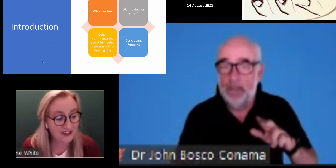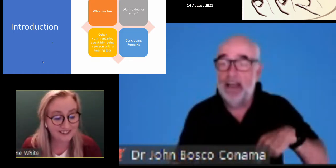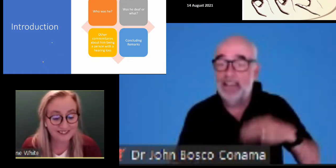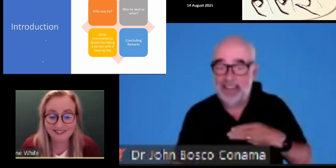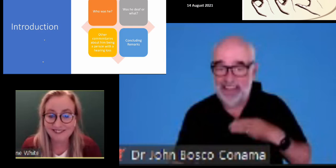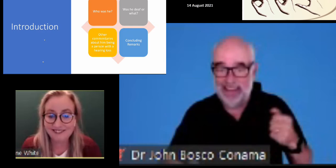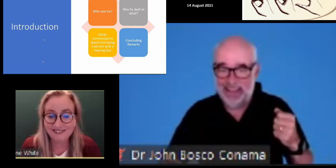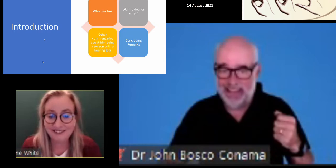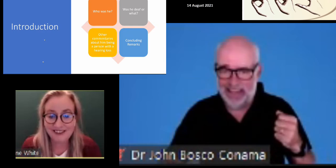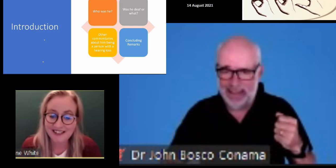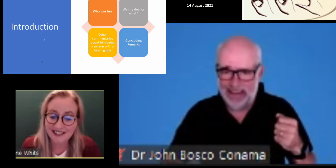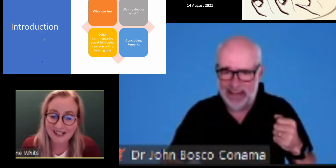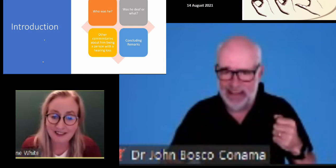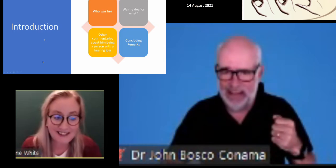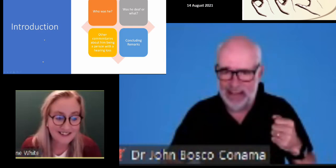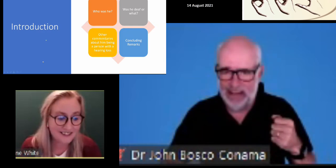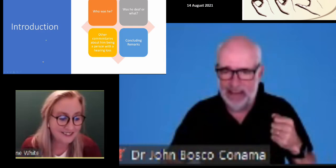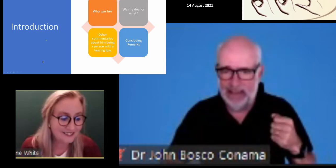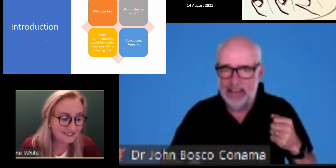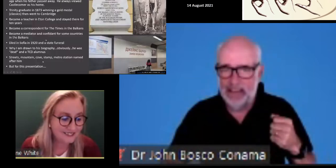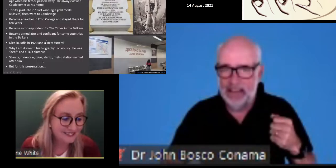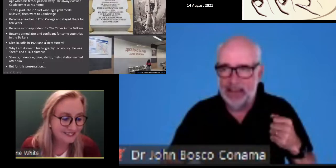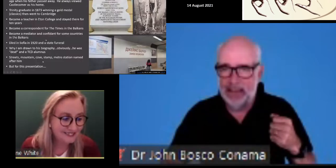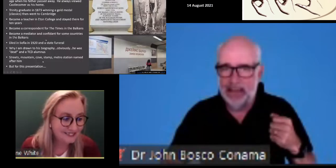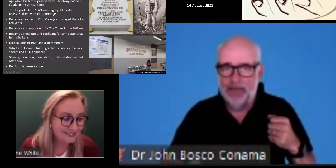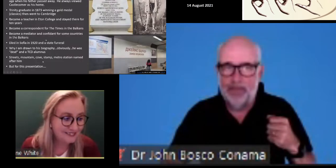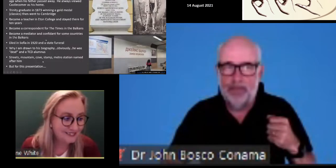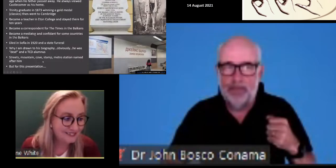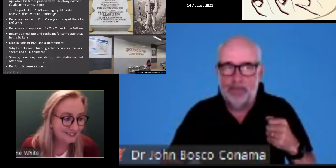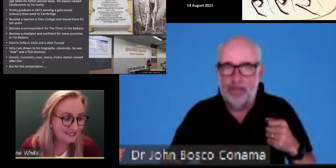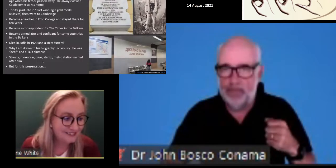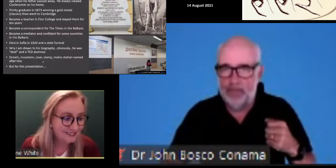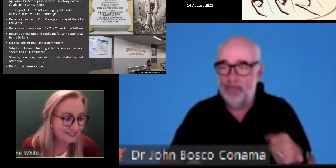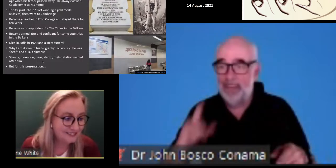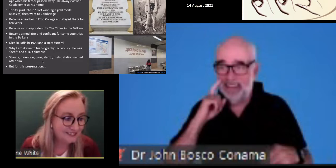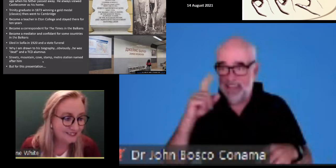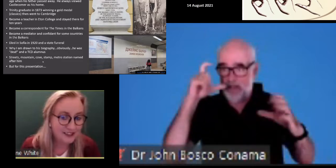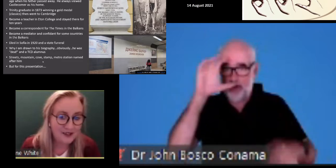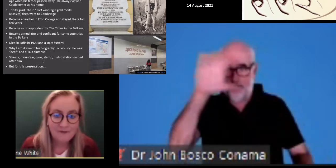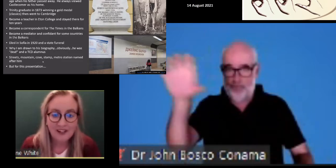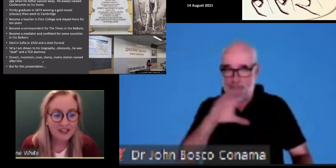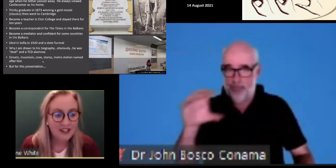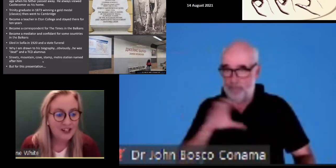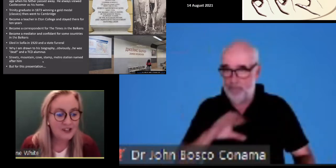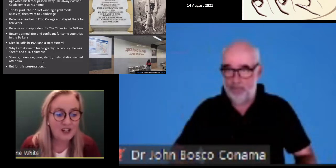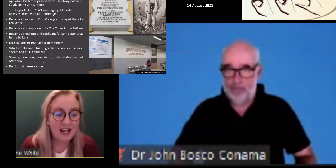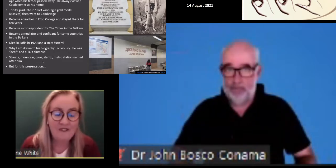it. Next slide, please. So have a look at